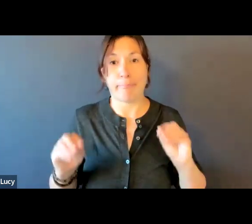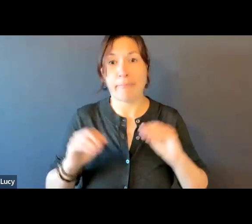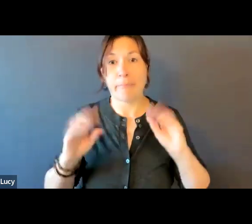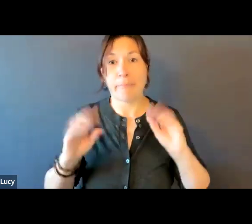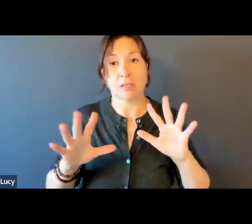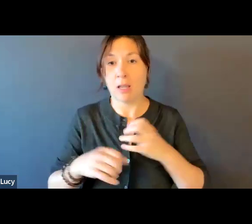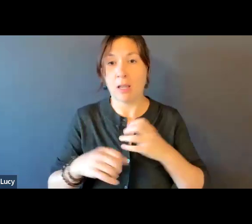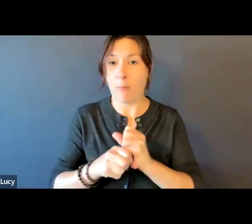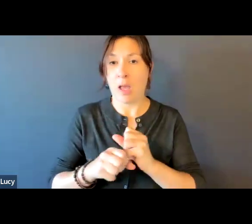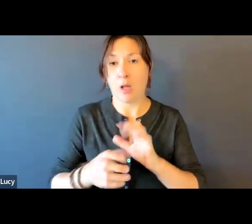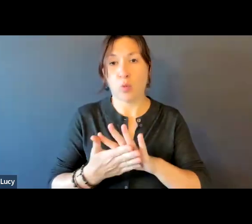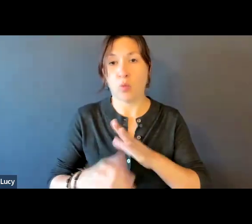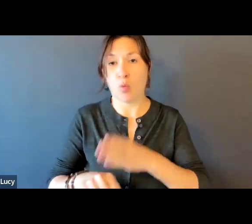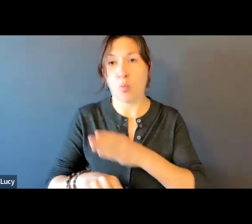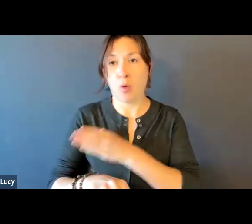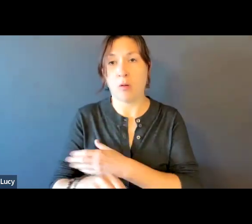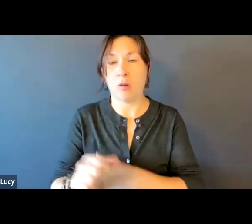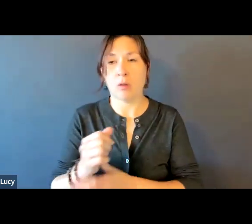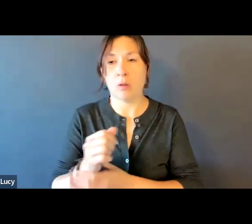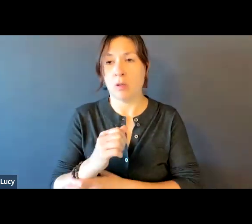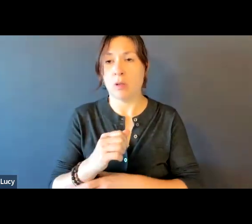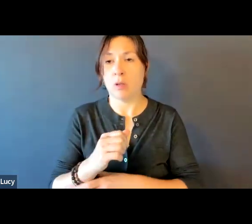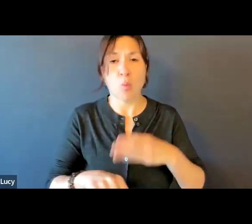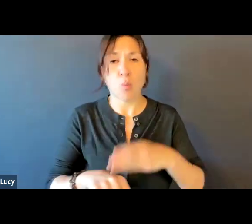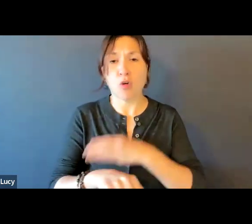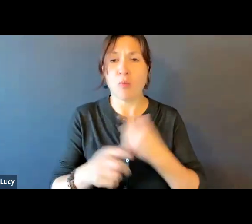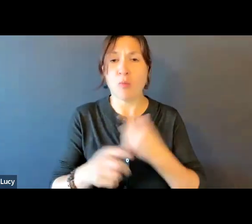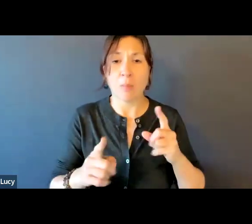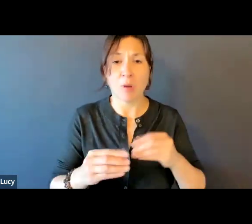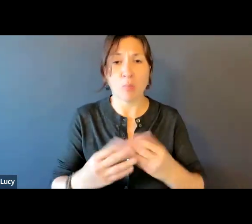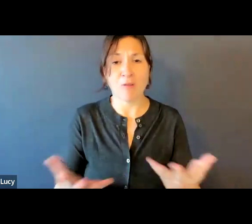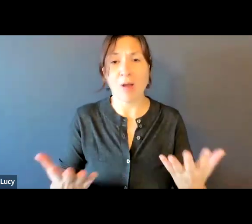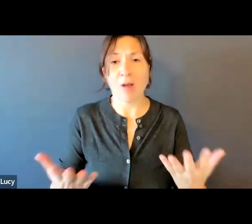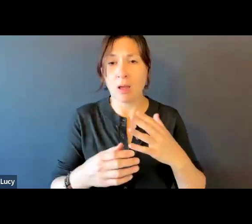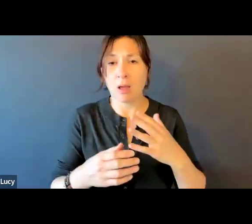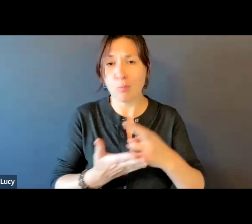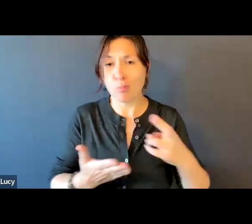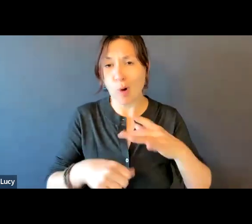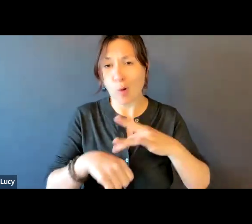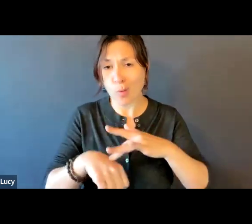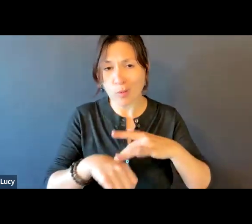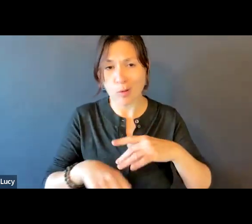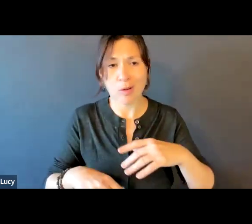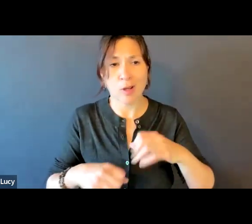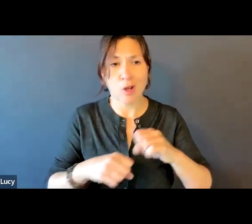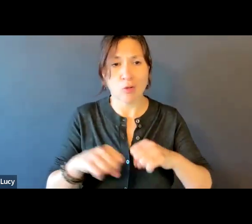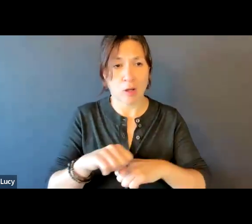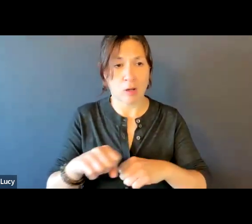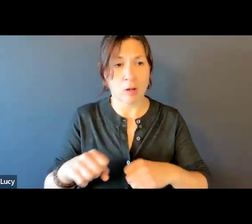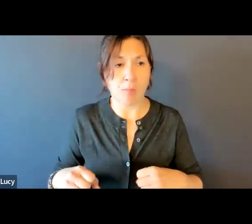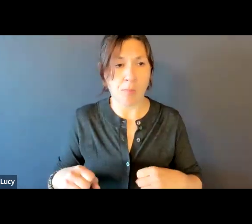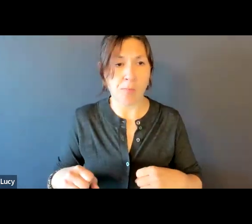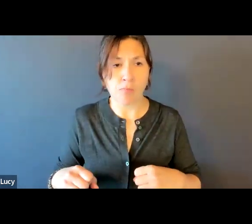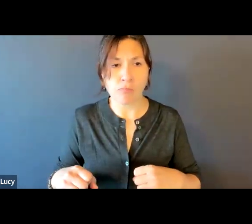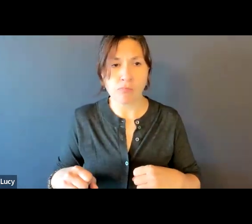with the resources and structures that we have. Would some policy changes make it easier? That's a great thing to think about. But I don't